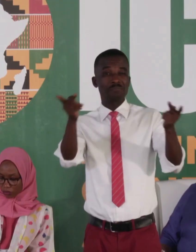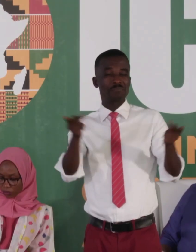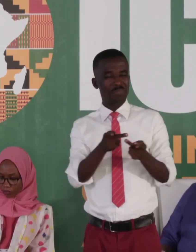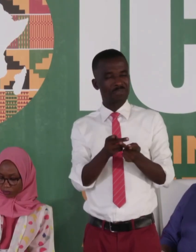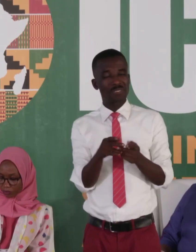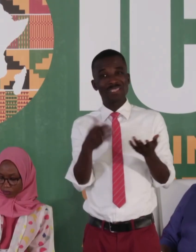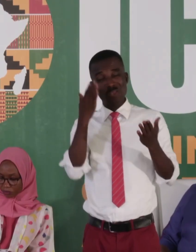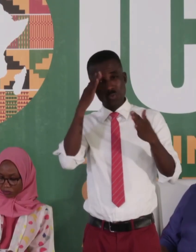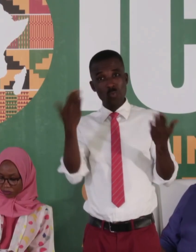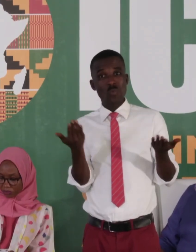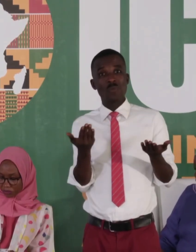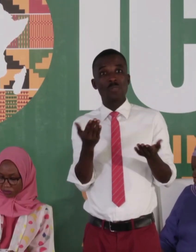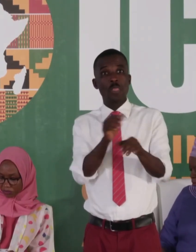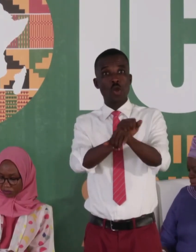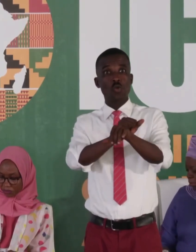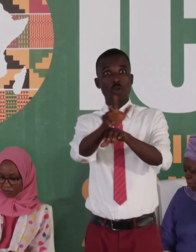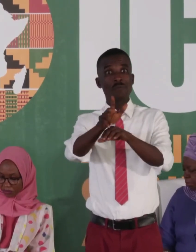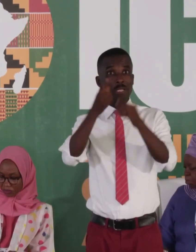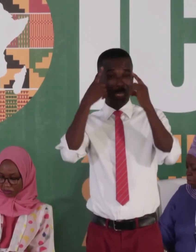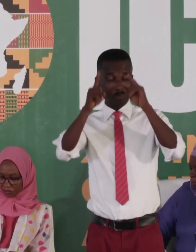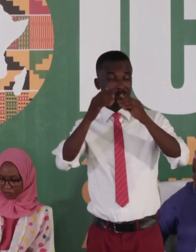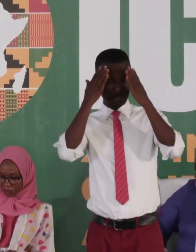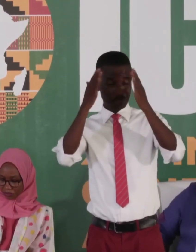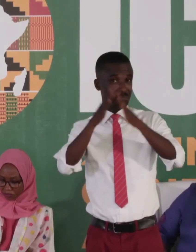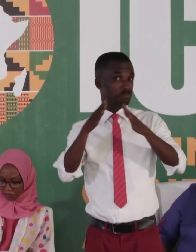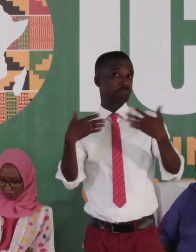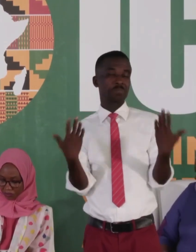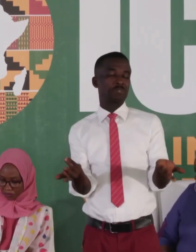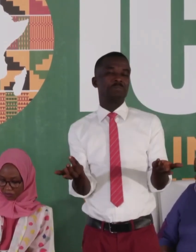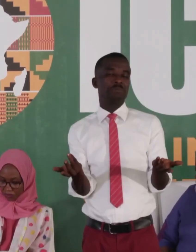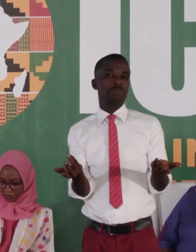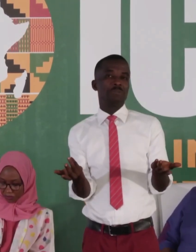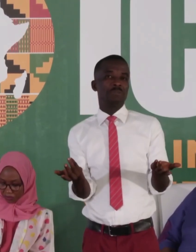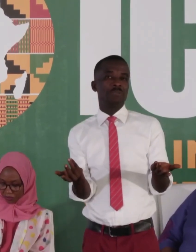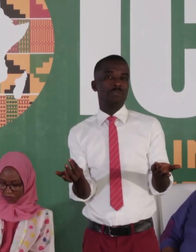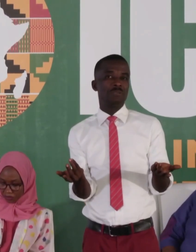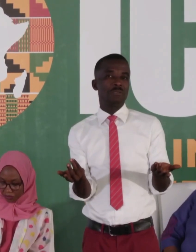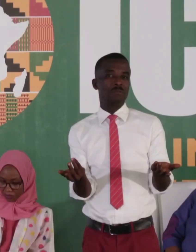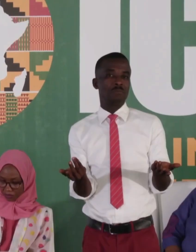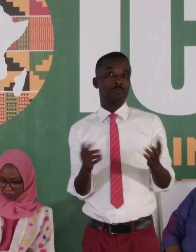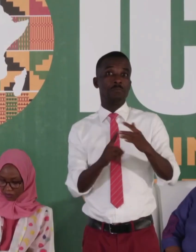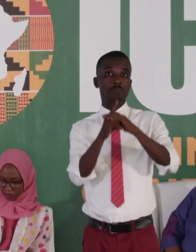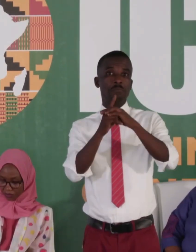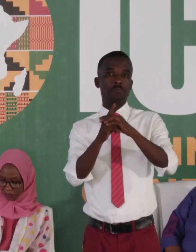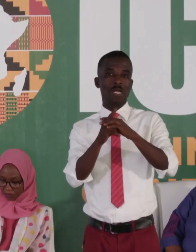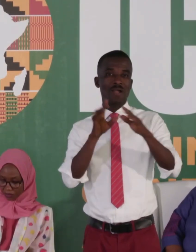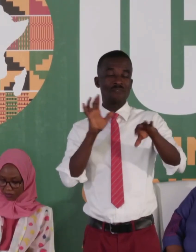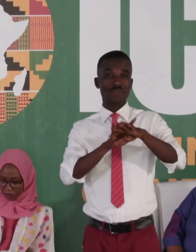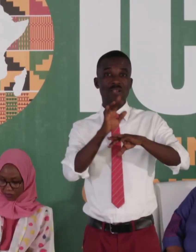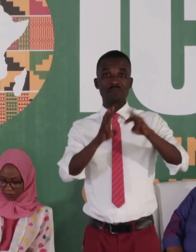how COVID, we never thought of COVID and how COVID came in and impacted the world.